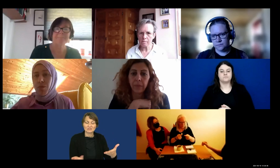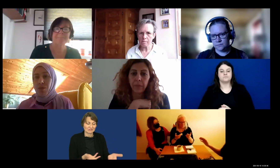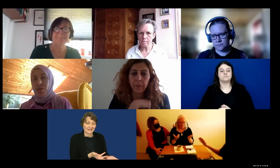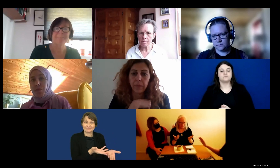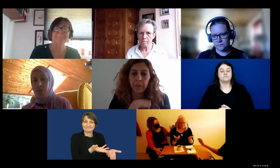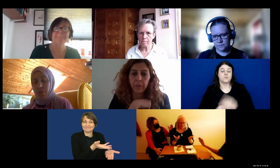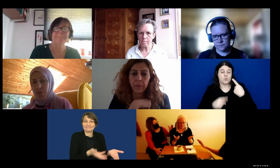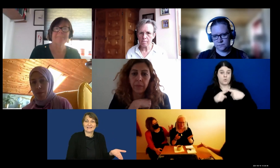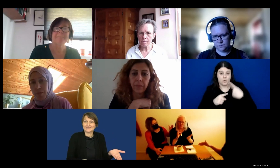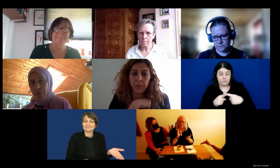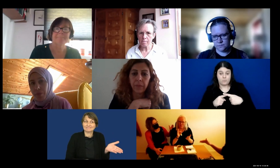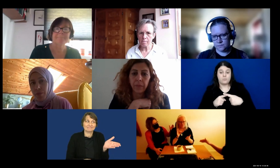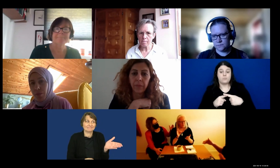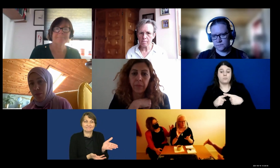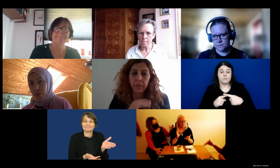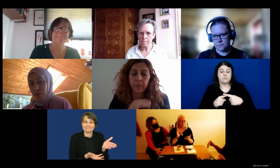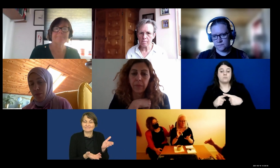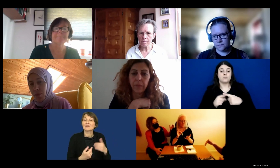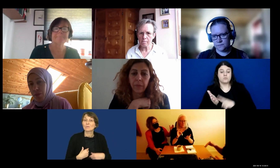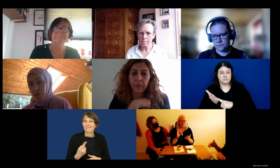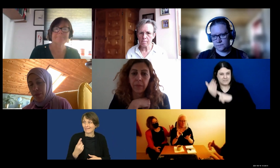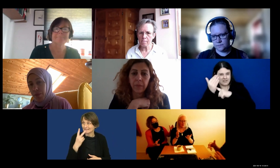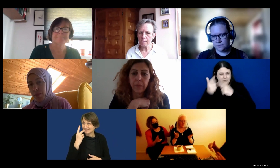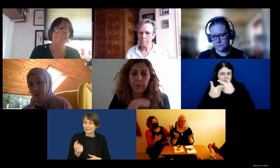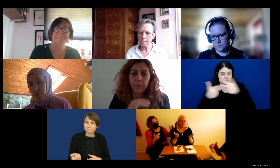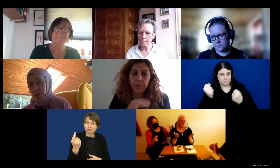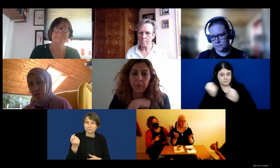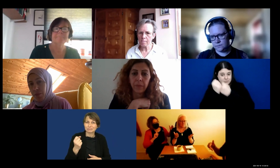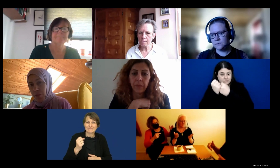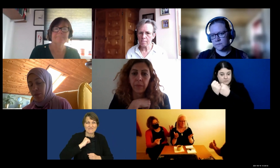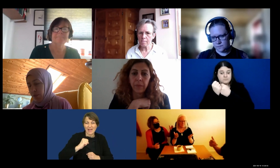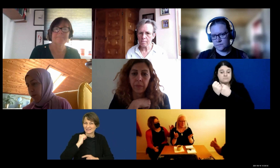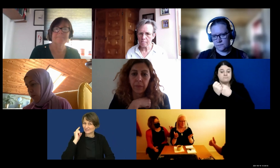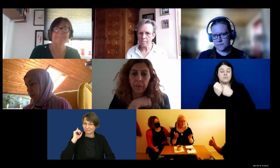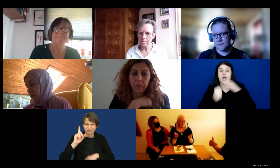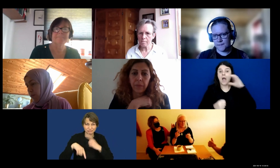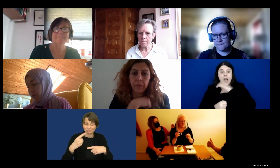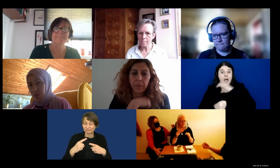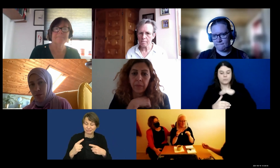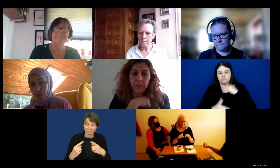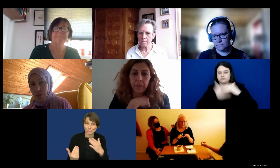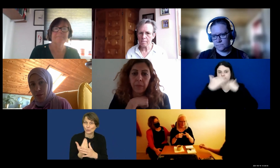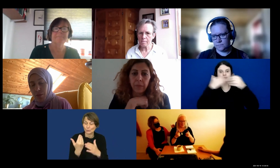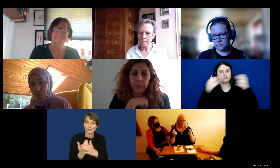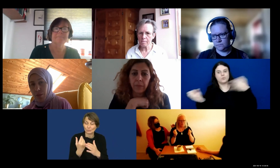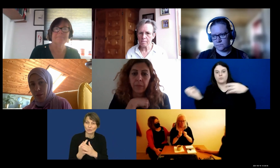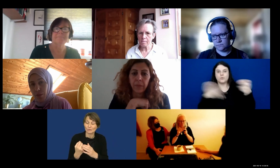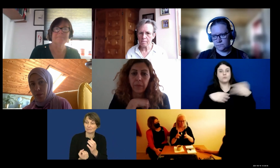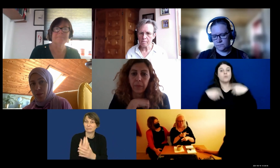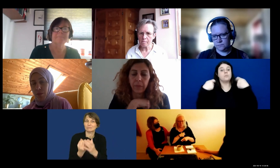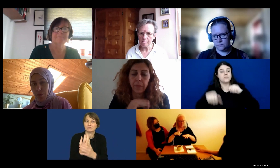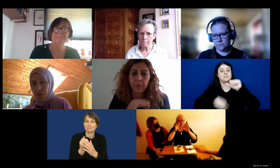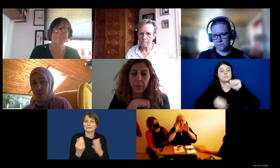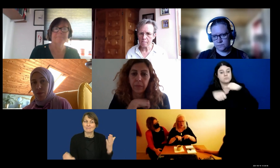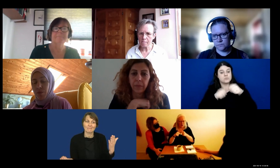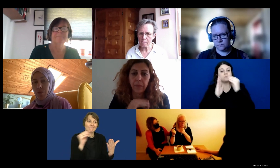Because the technical aids are so fast developed, and you need to update this list all the